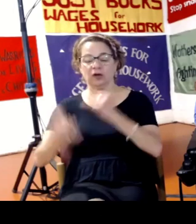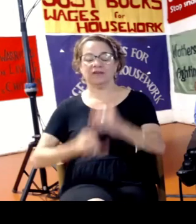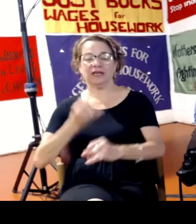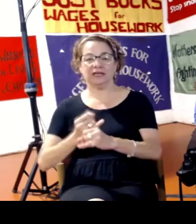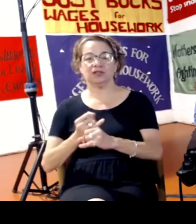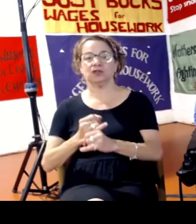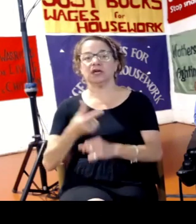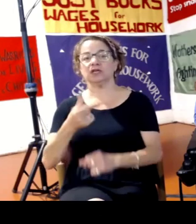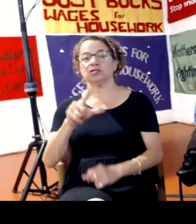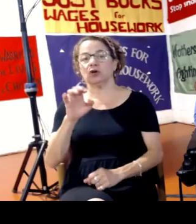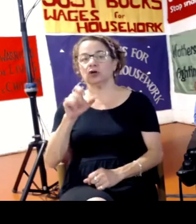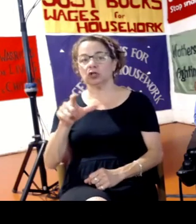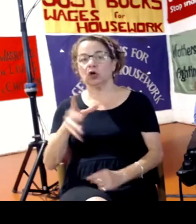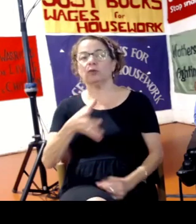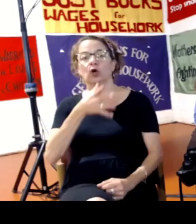Strike.